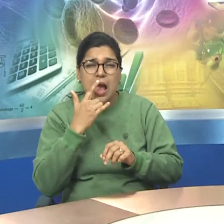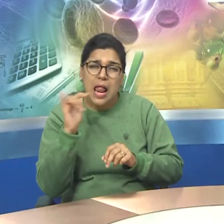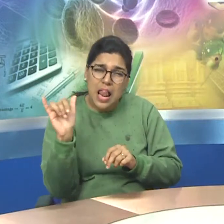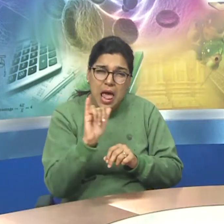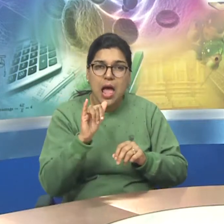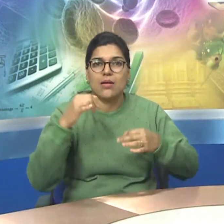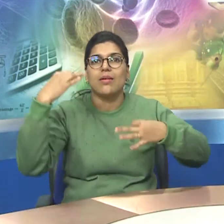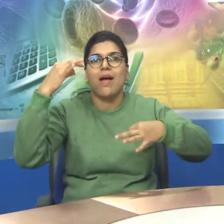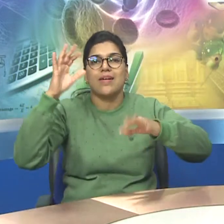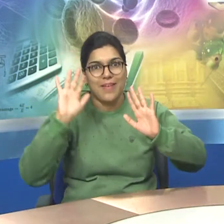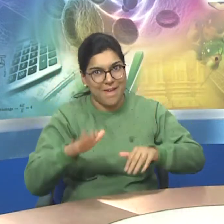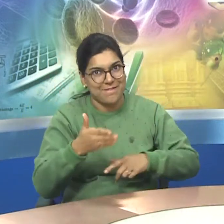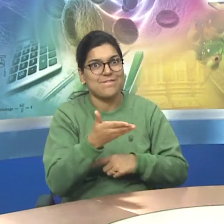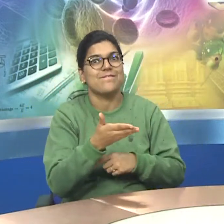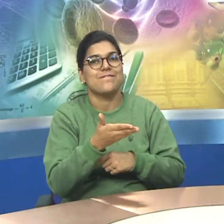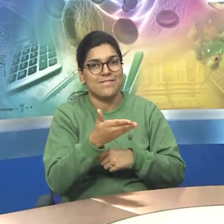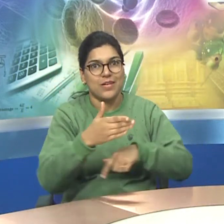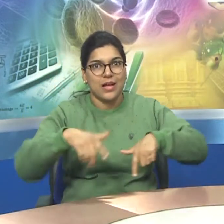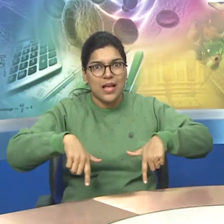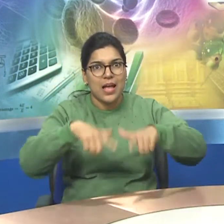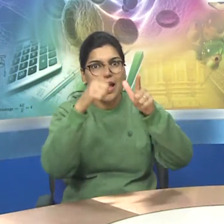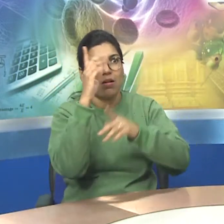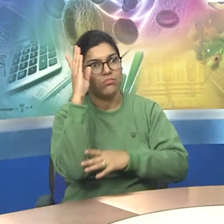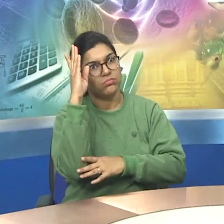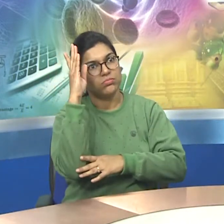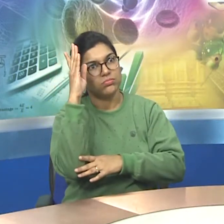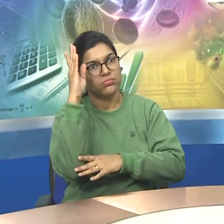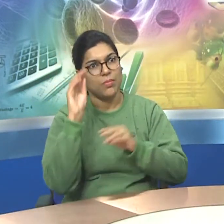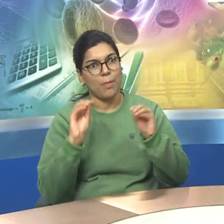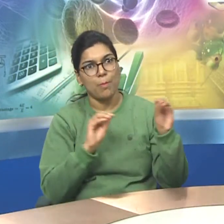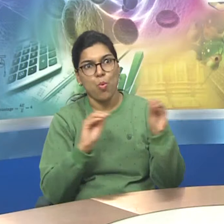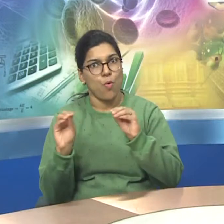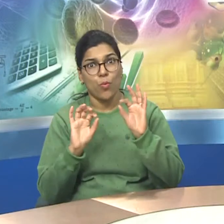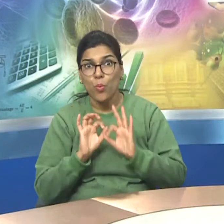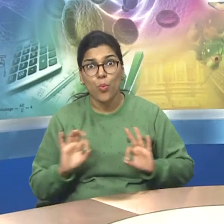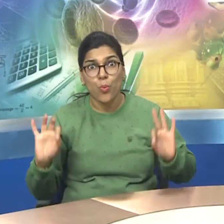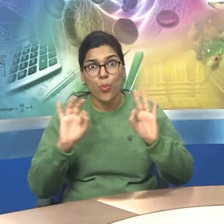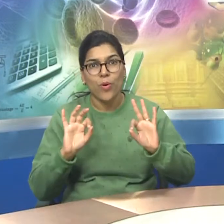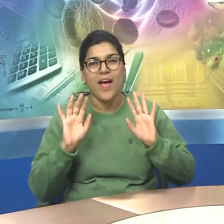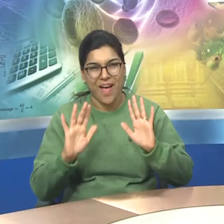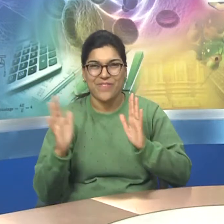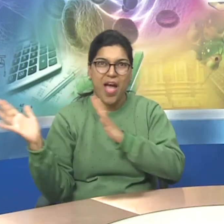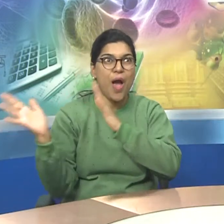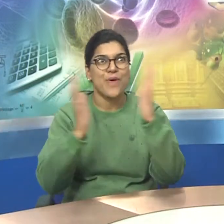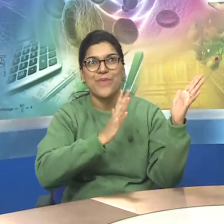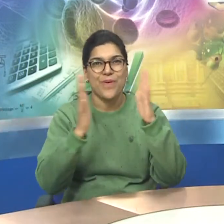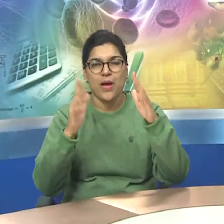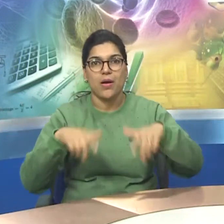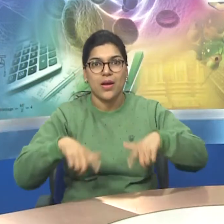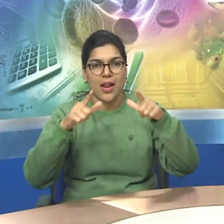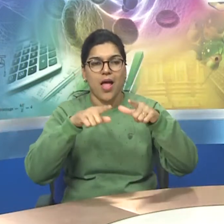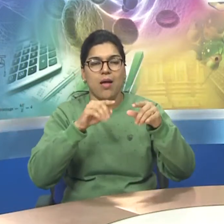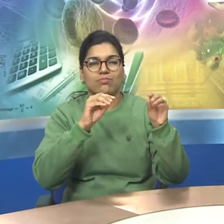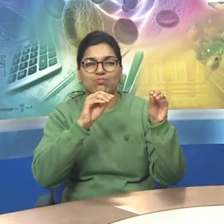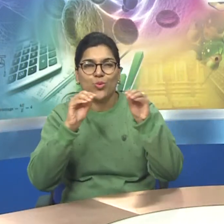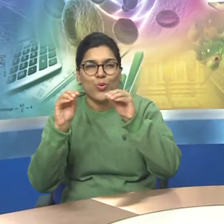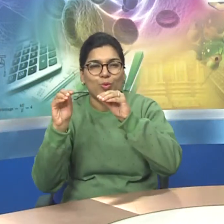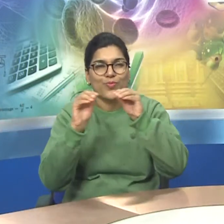a people or human, we just do not look at them. And we